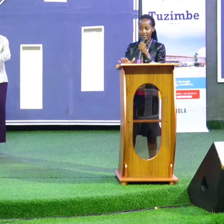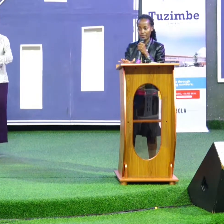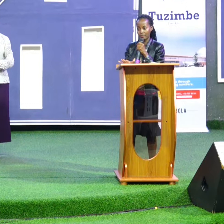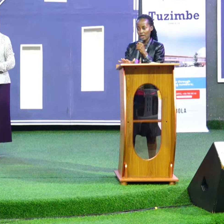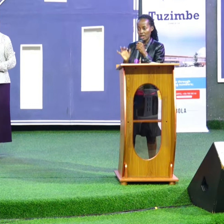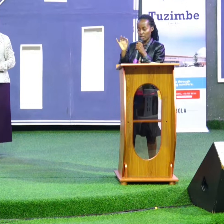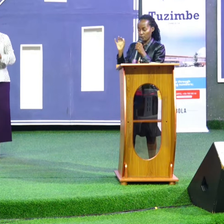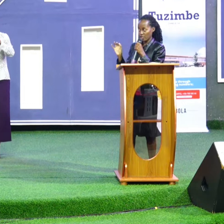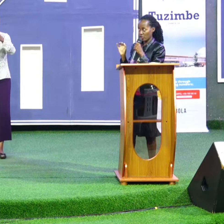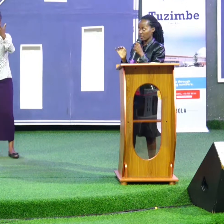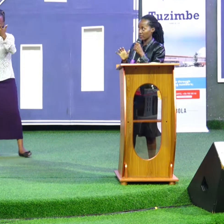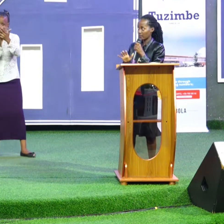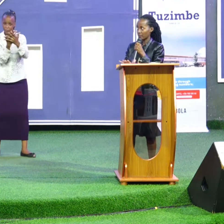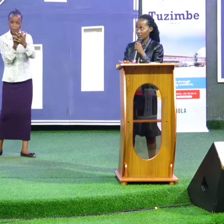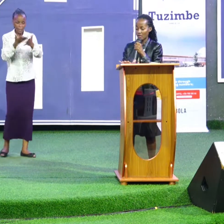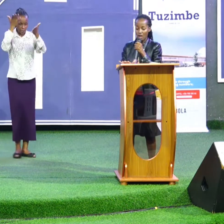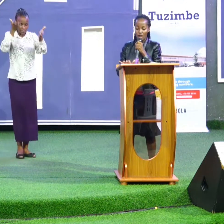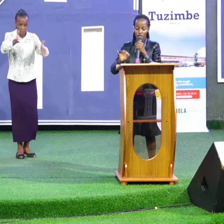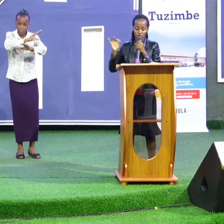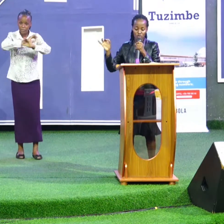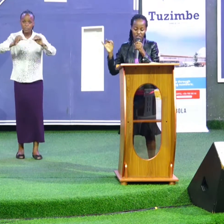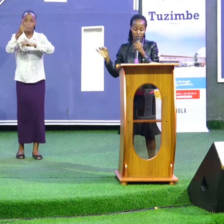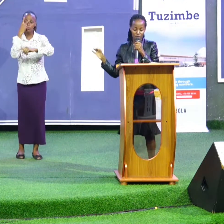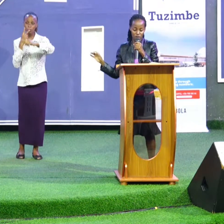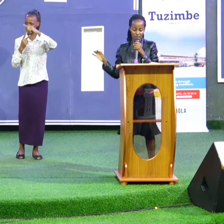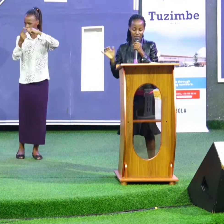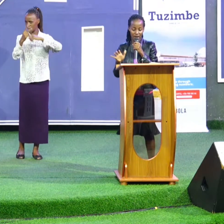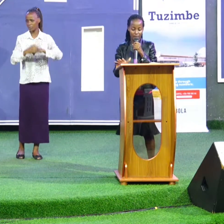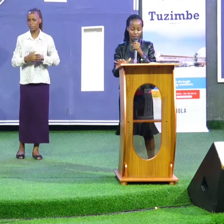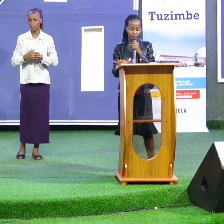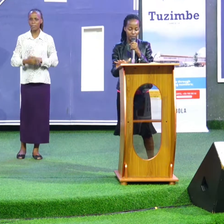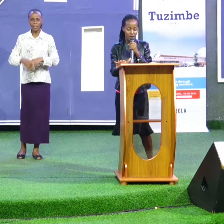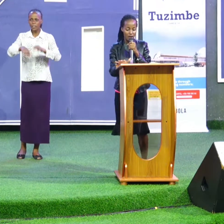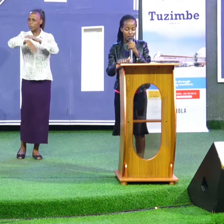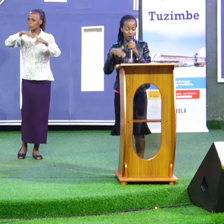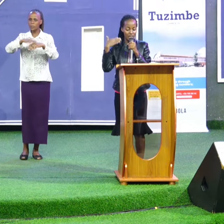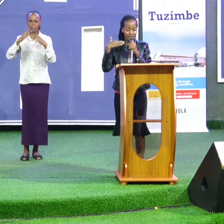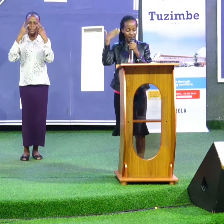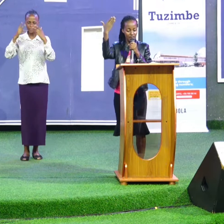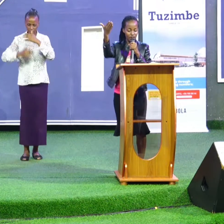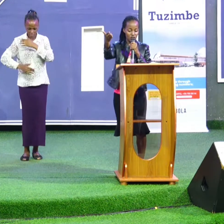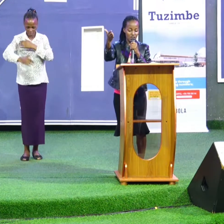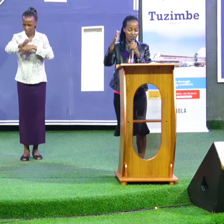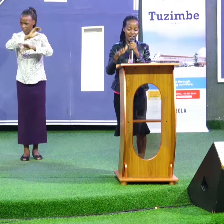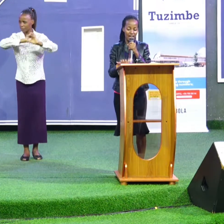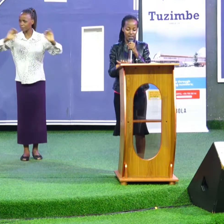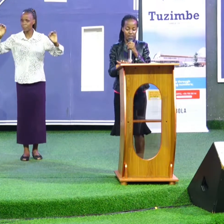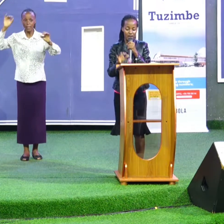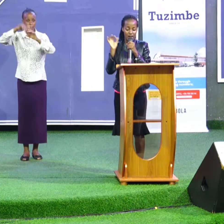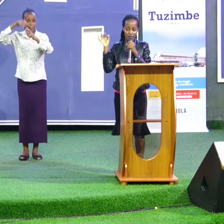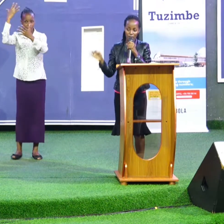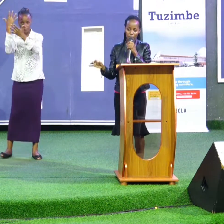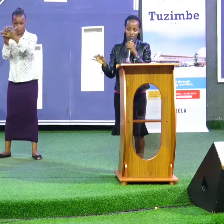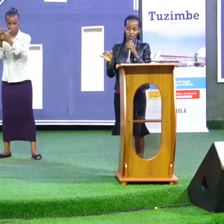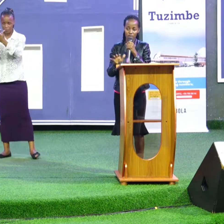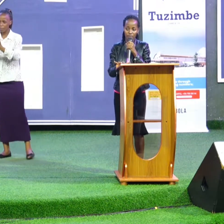hard. In prison, you don't receive visions there. There isn't anything you see ahead.